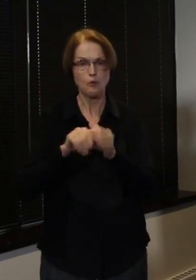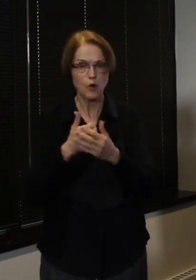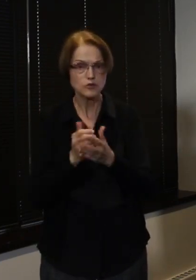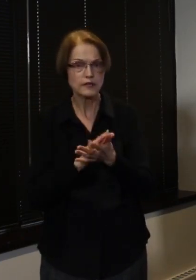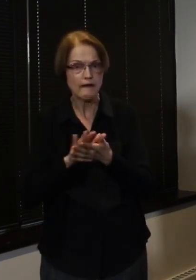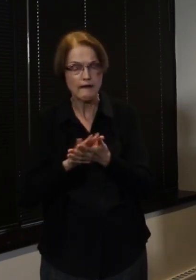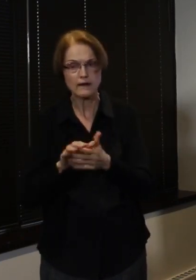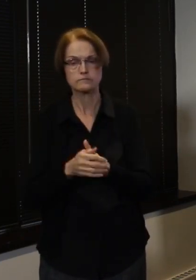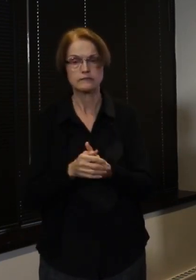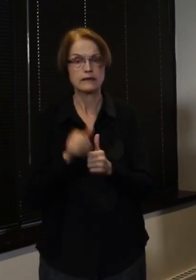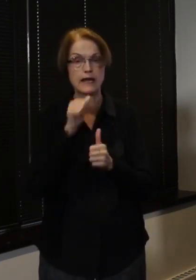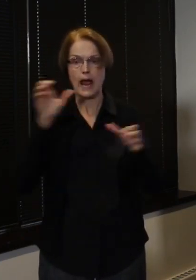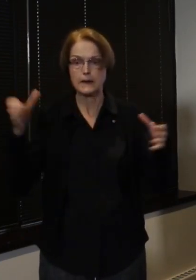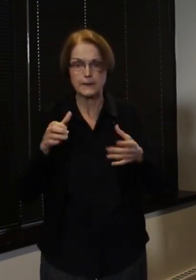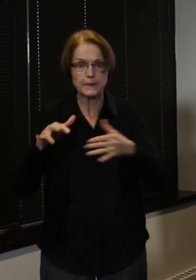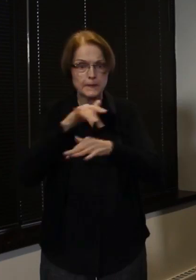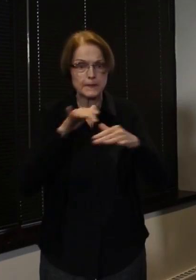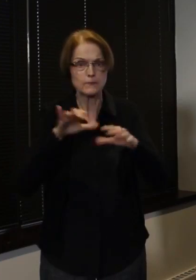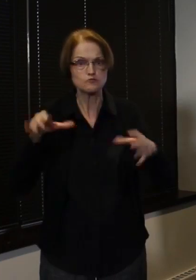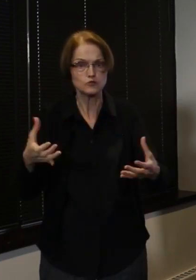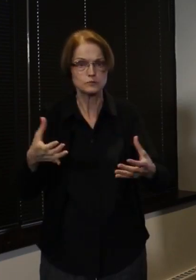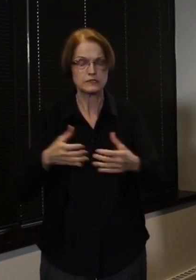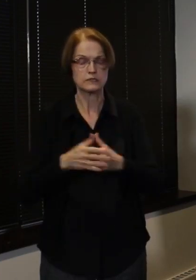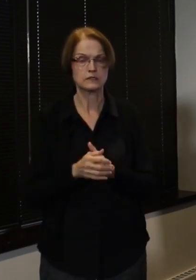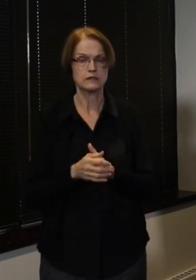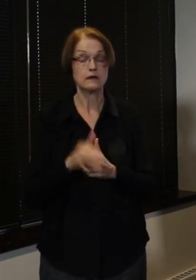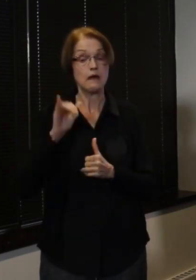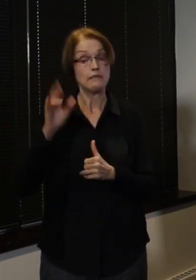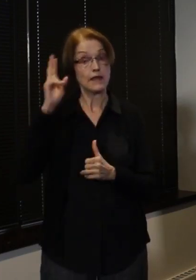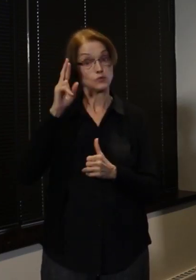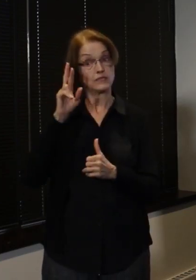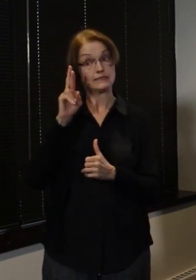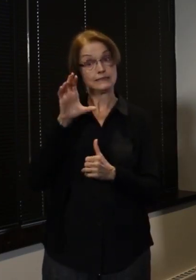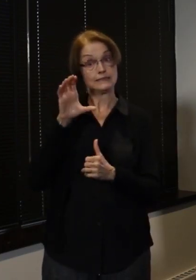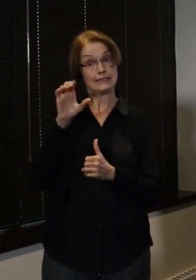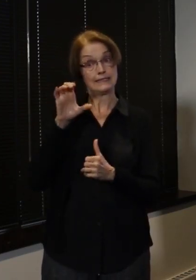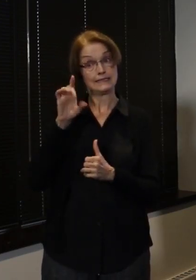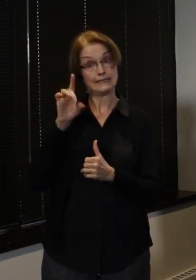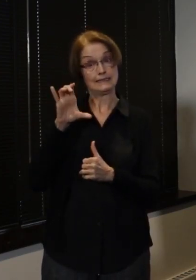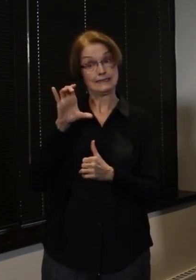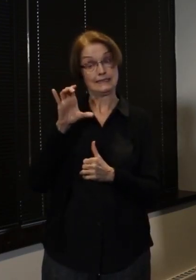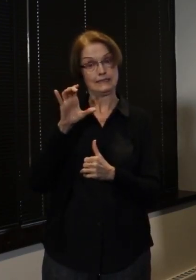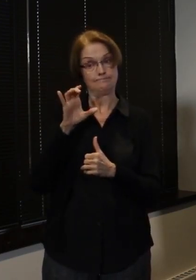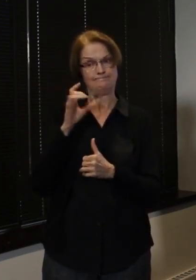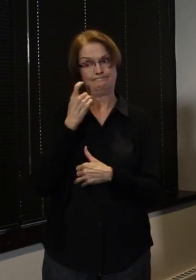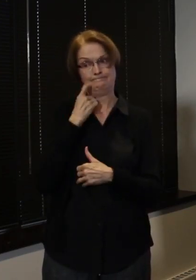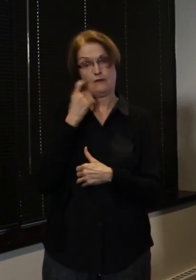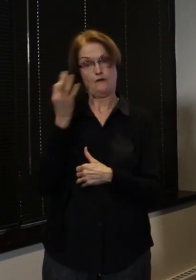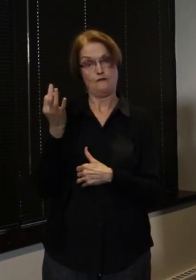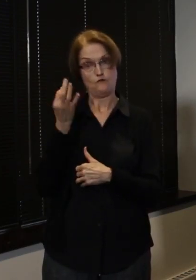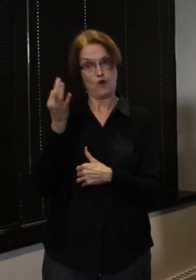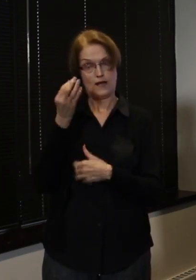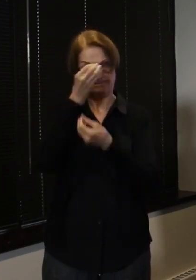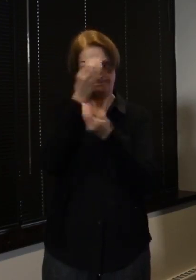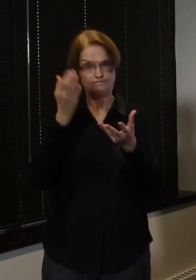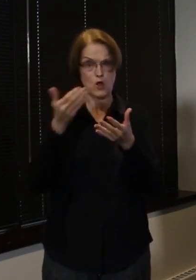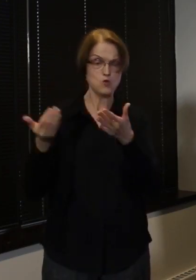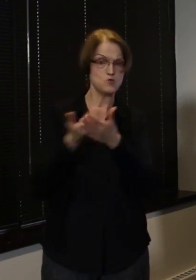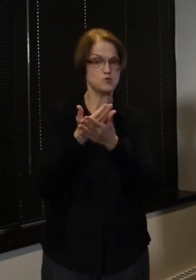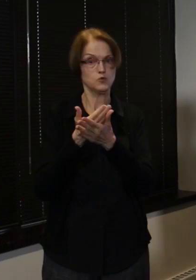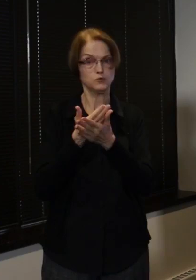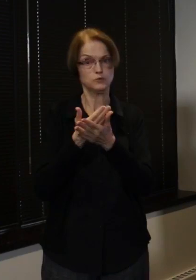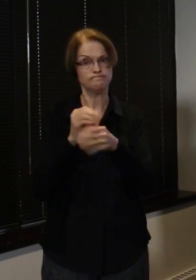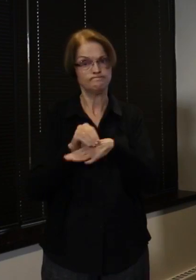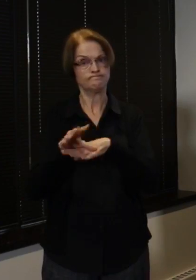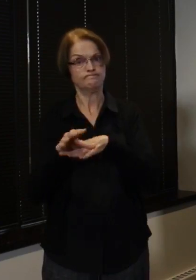hands, not gathering. And that's why the CDC issued guidance late on Friday in their most comprehensive